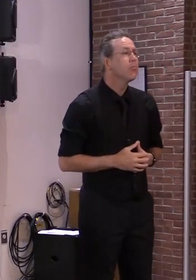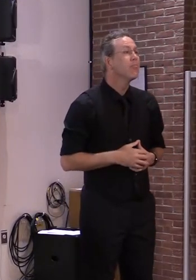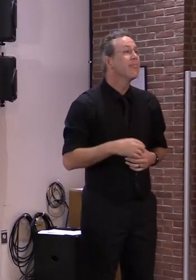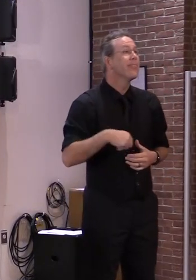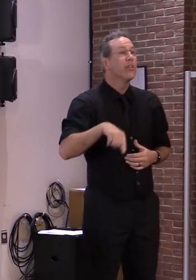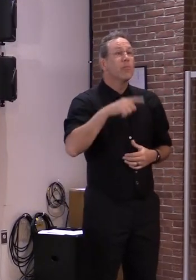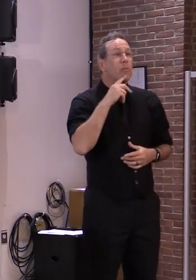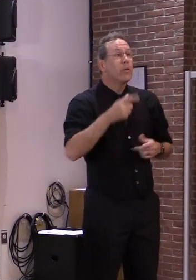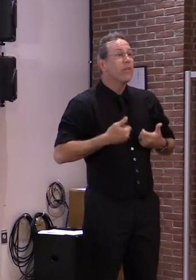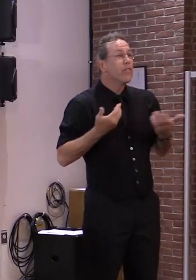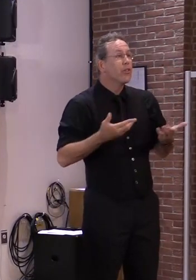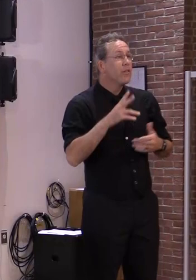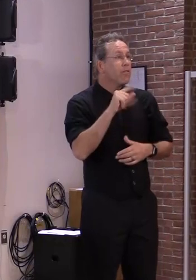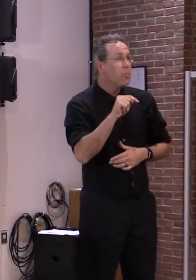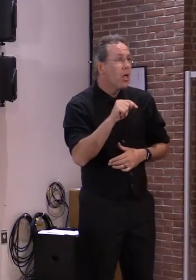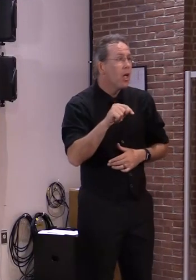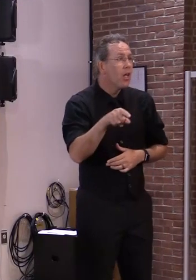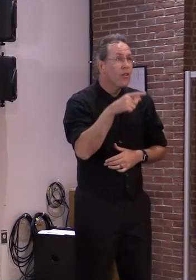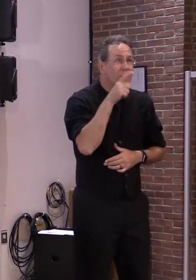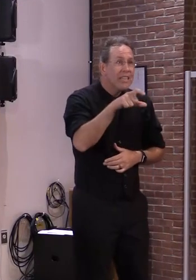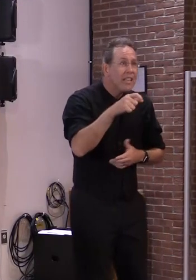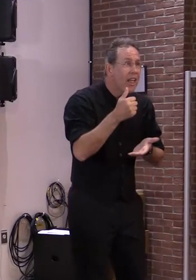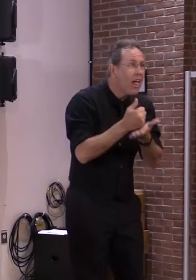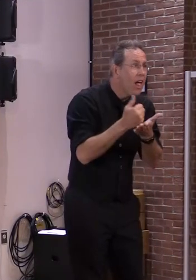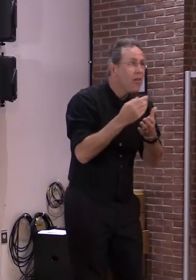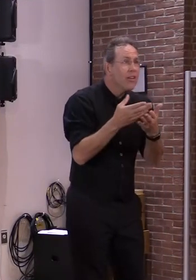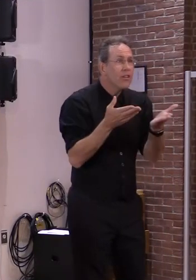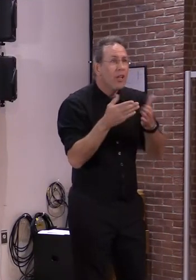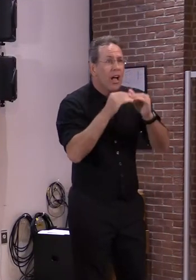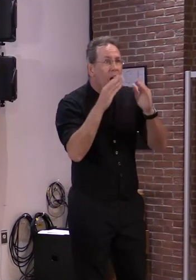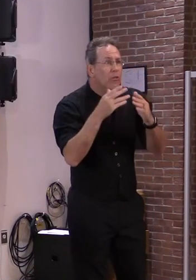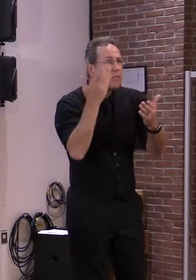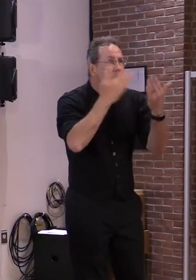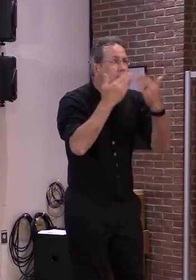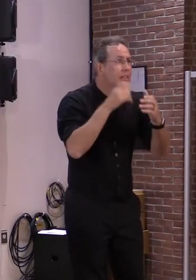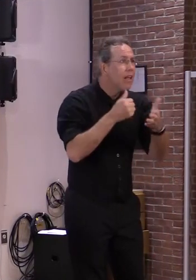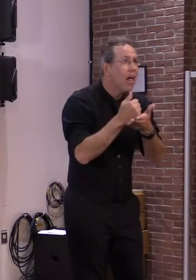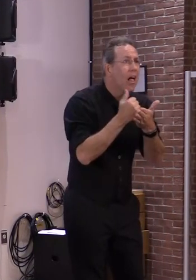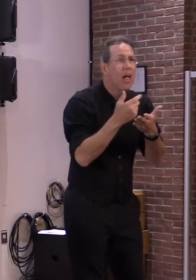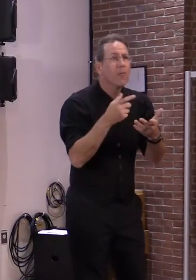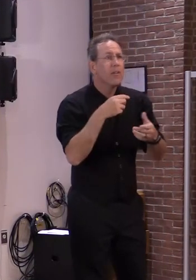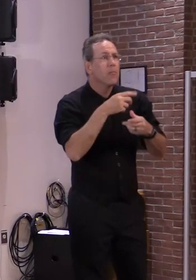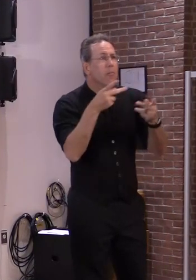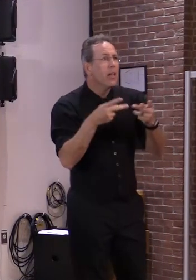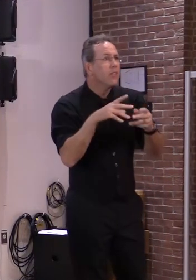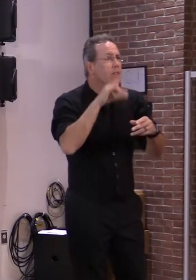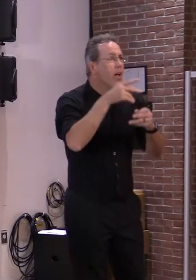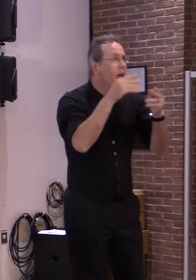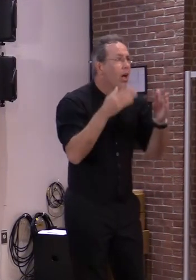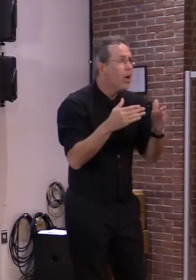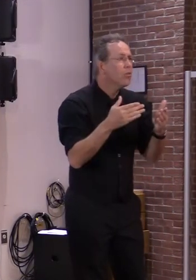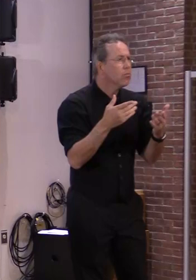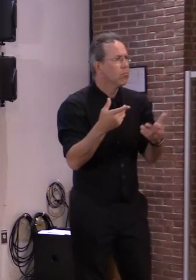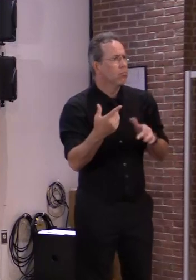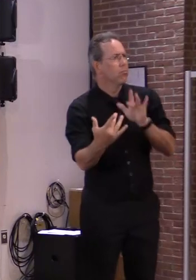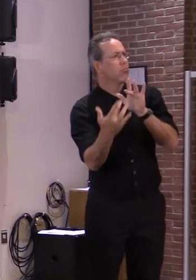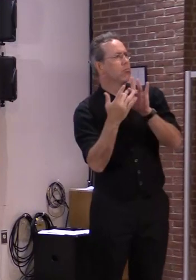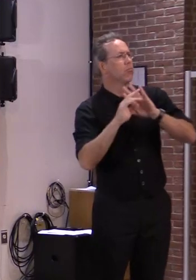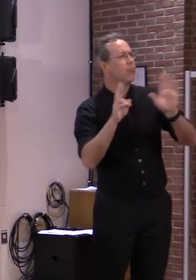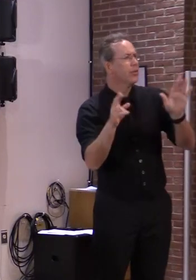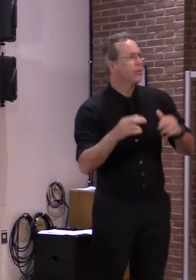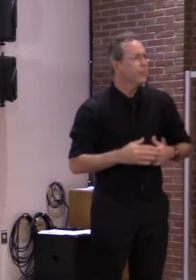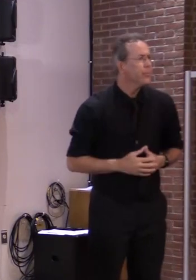housed in motels and hotels during the pandemic. We thought that was the right thing to do. A lot of people wouldn't